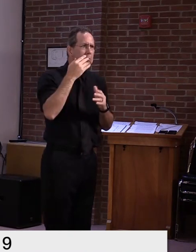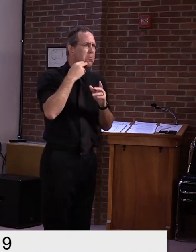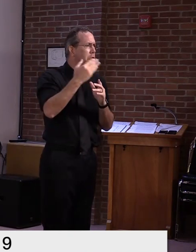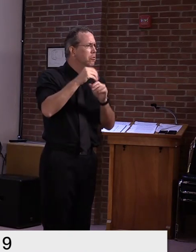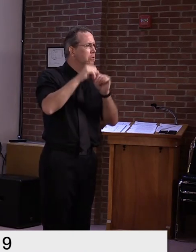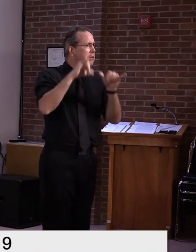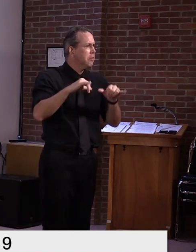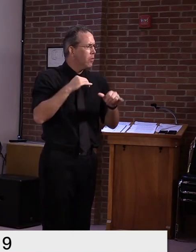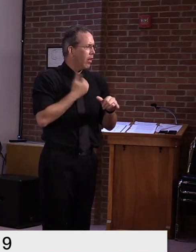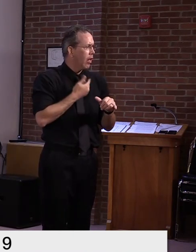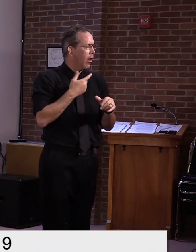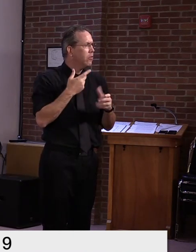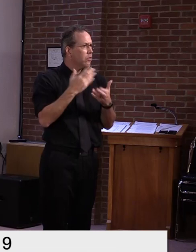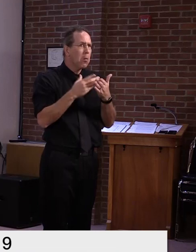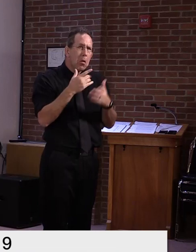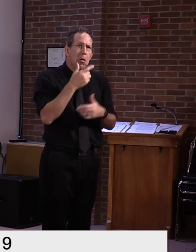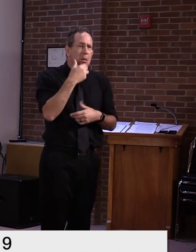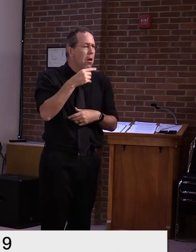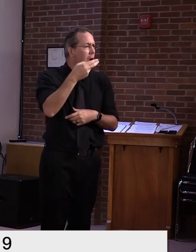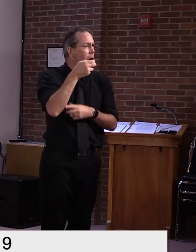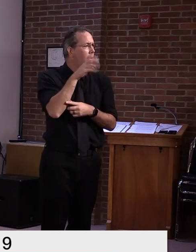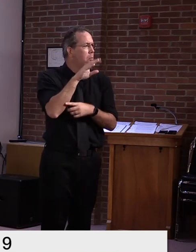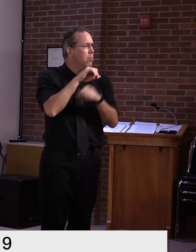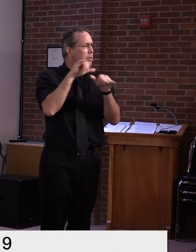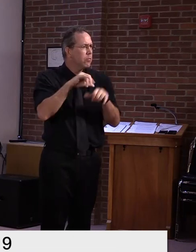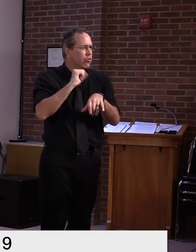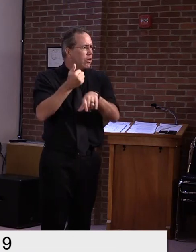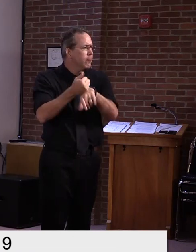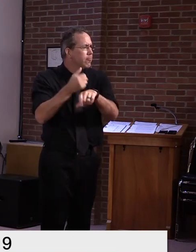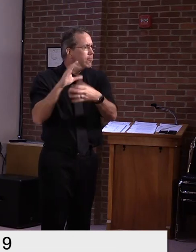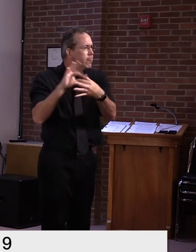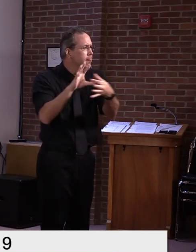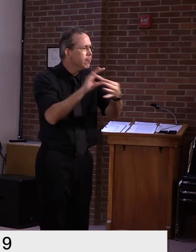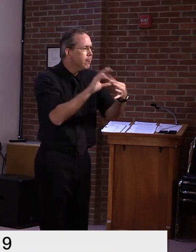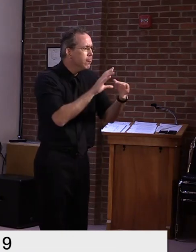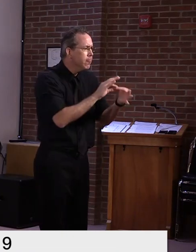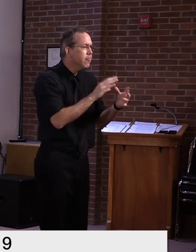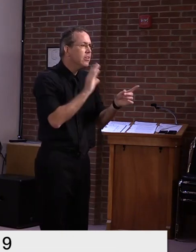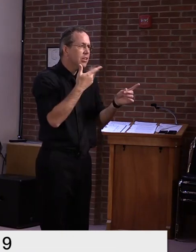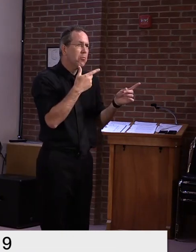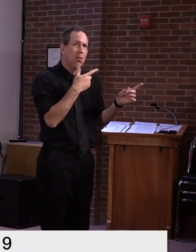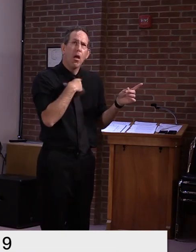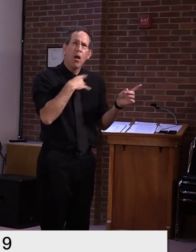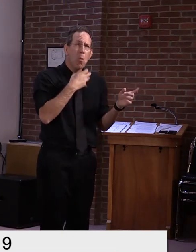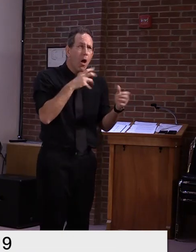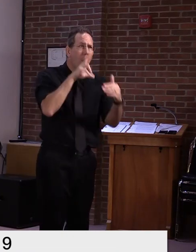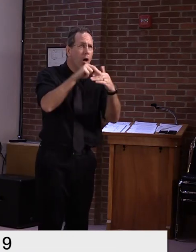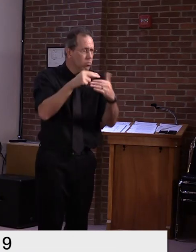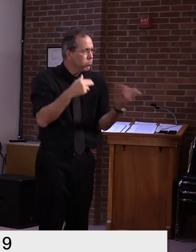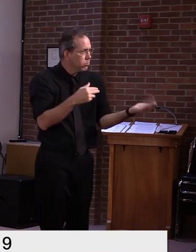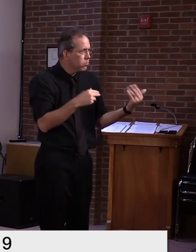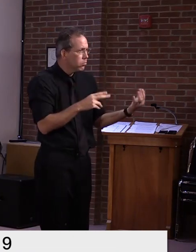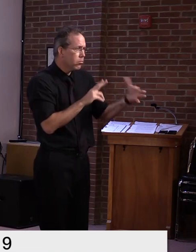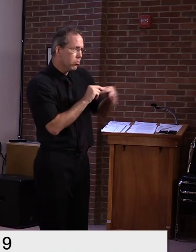these new hubs again are temporary. They're two different sets of